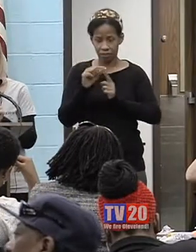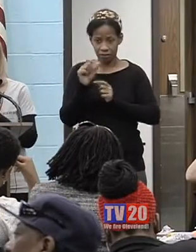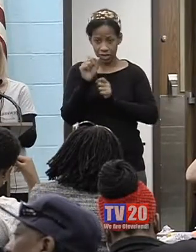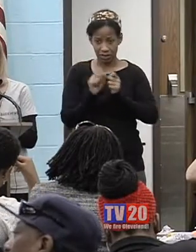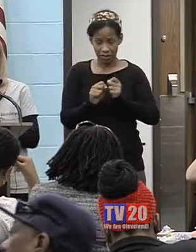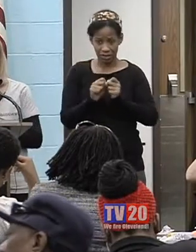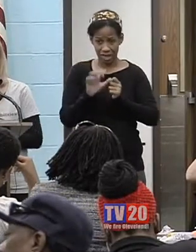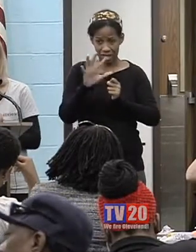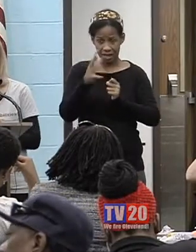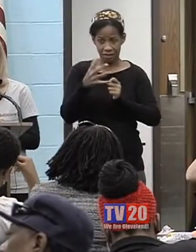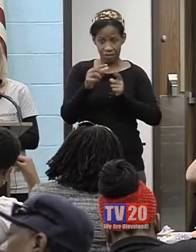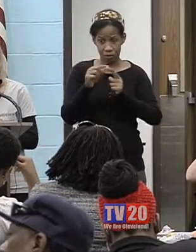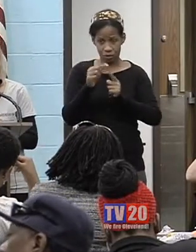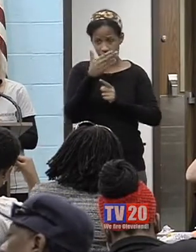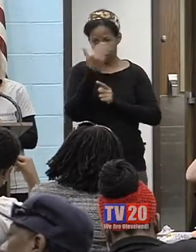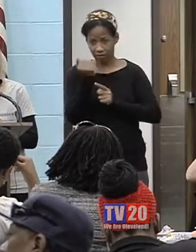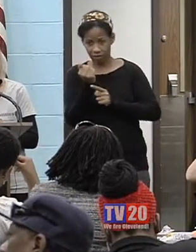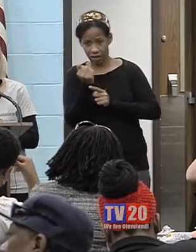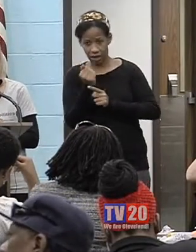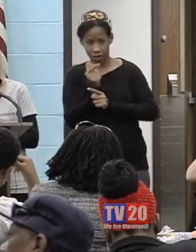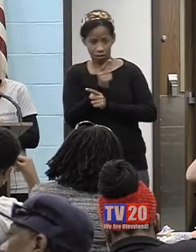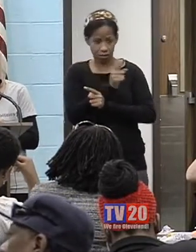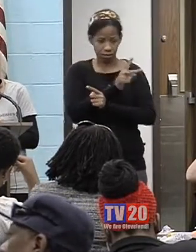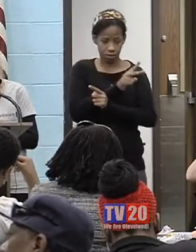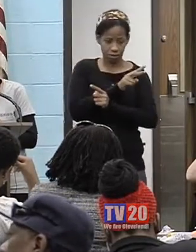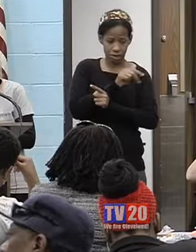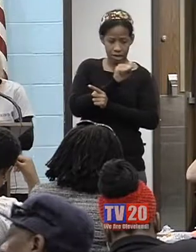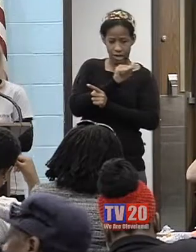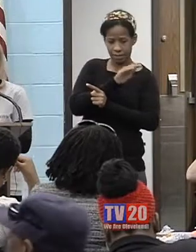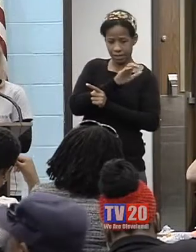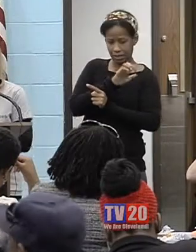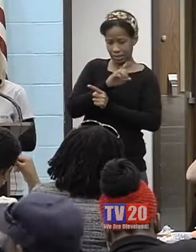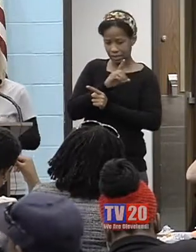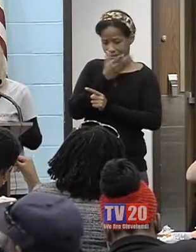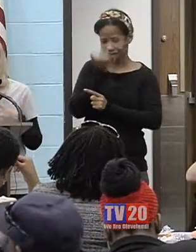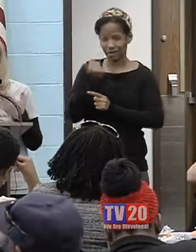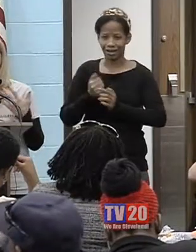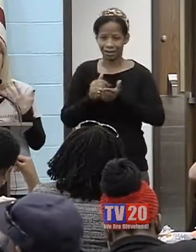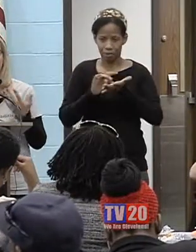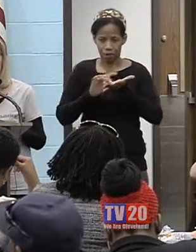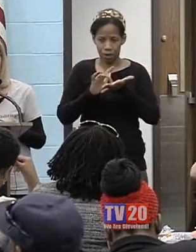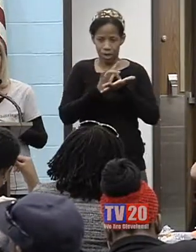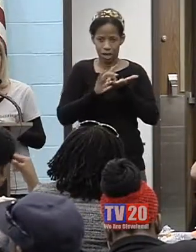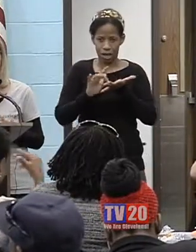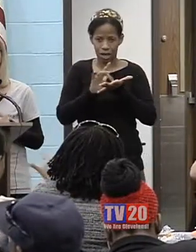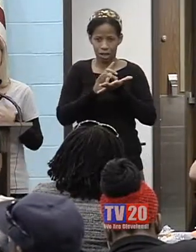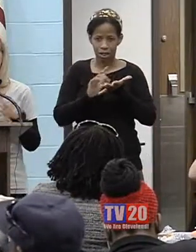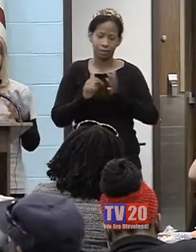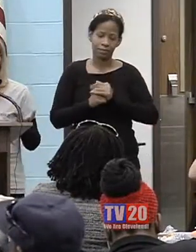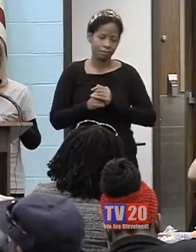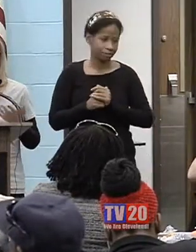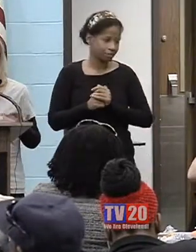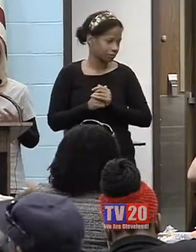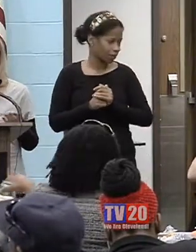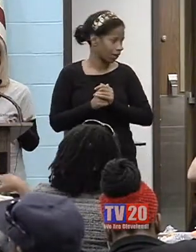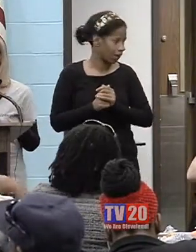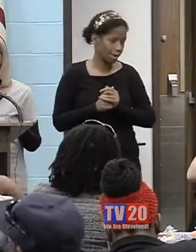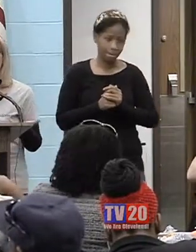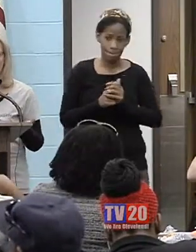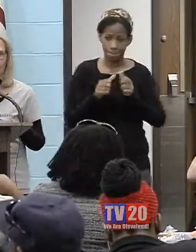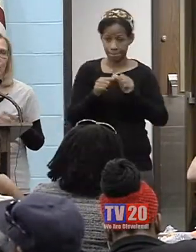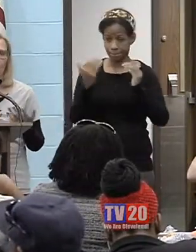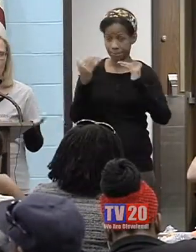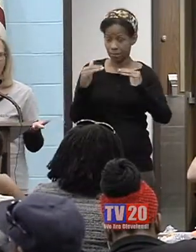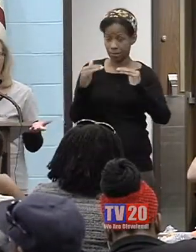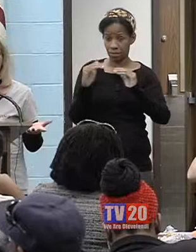time I get to the 5th letter, I've forgotten the first one, so I don't know what my word's supposed to be. But in reading, you know, if you keep it to a